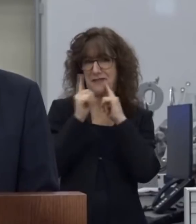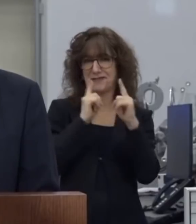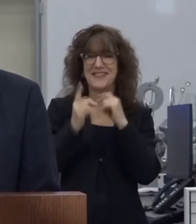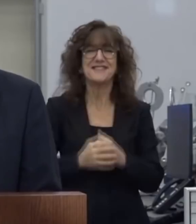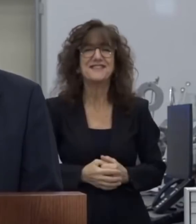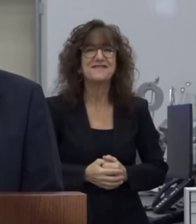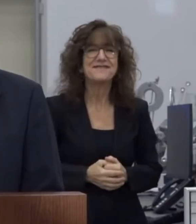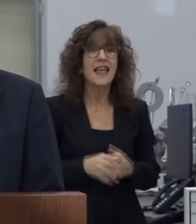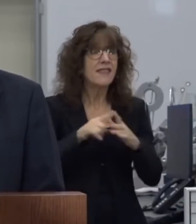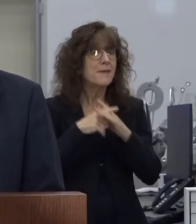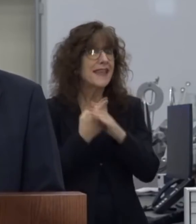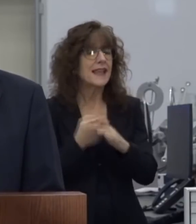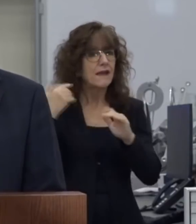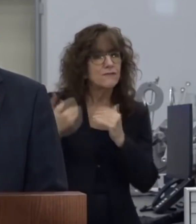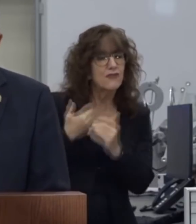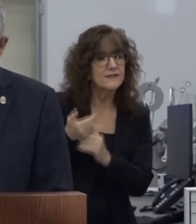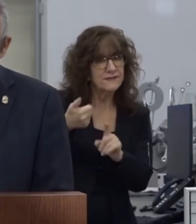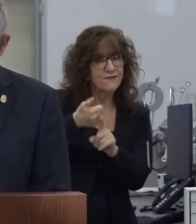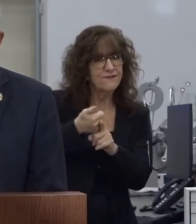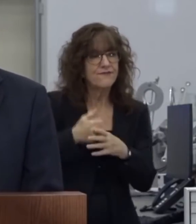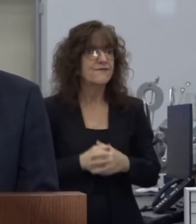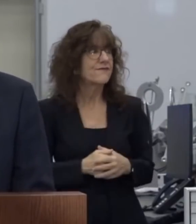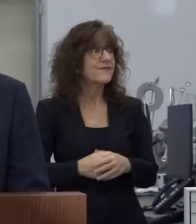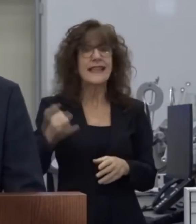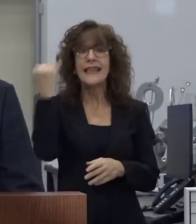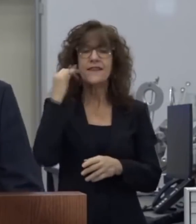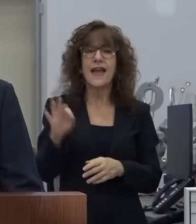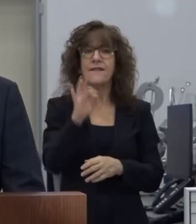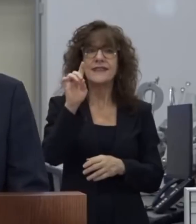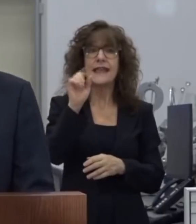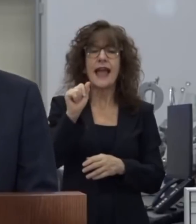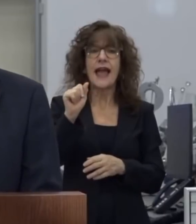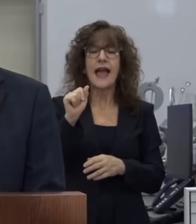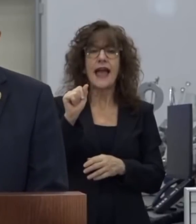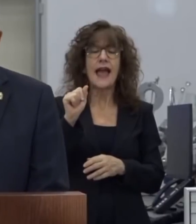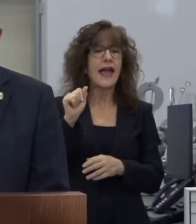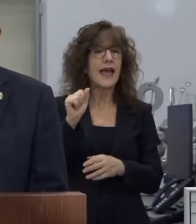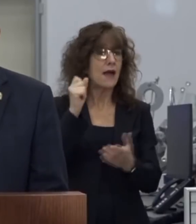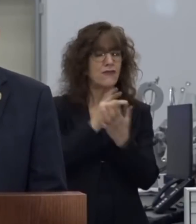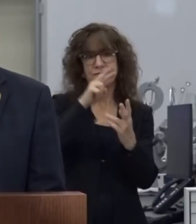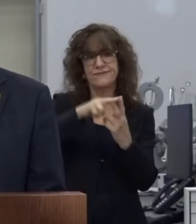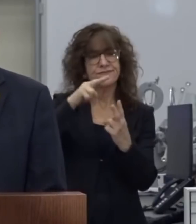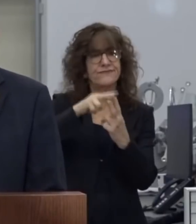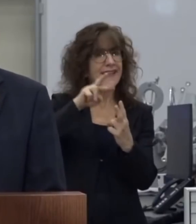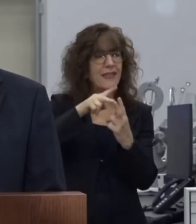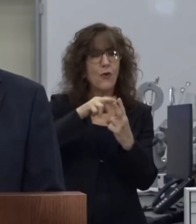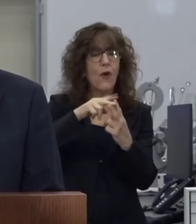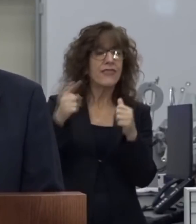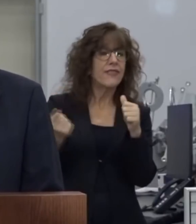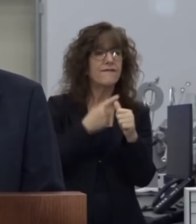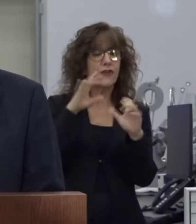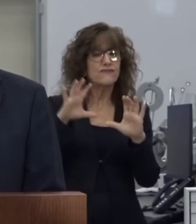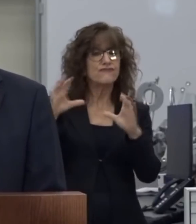and the beginning of the process. If the FDA approves the Pfizer or the Moderna vaccines, this first batch